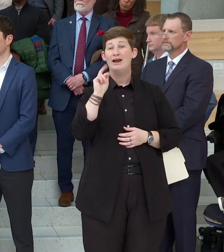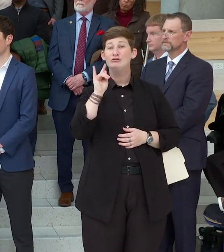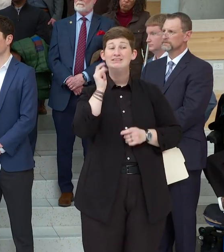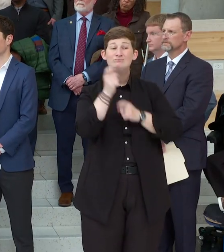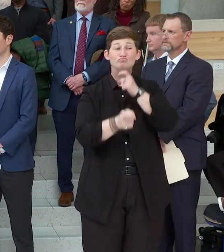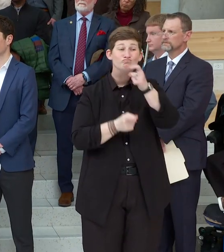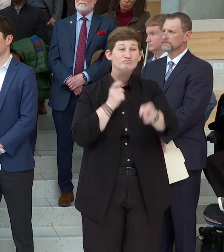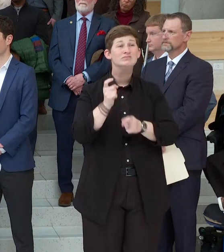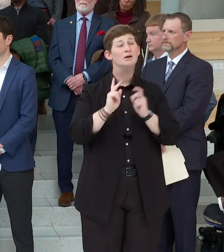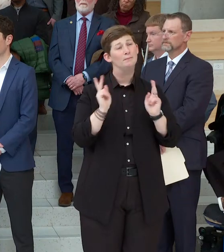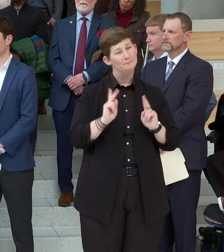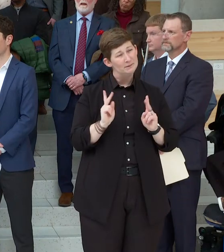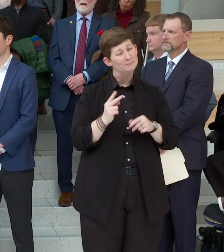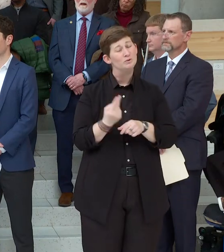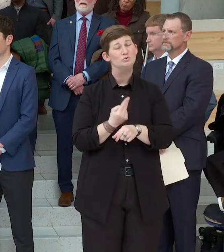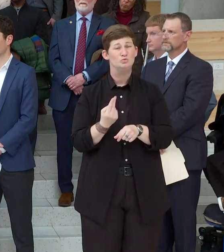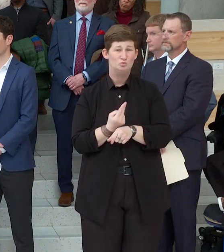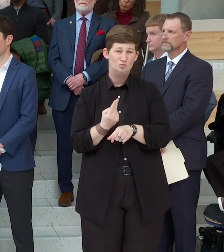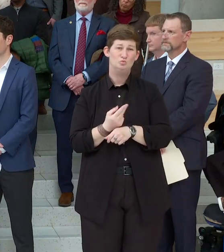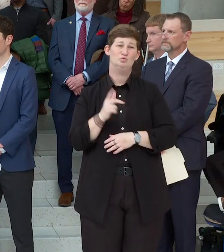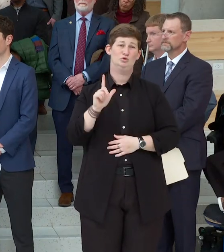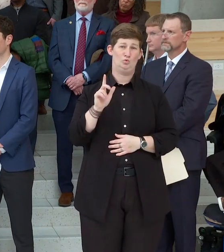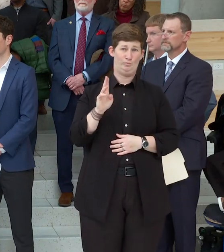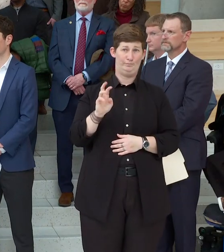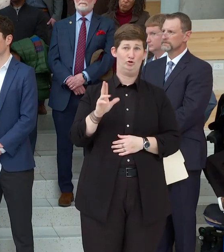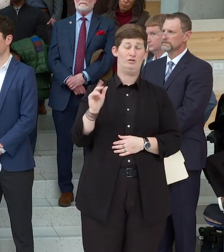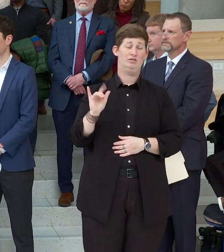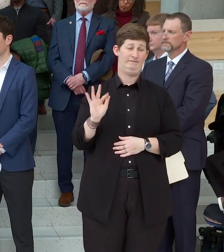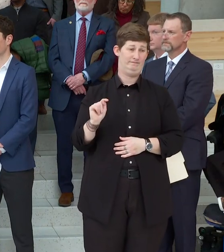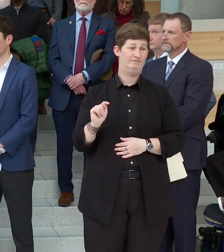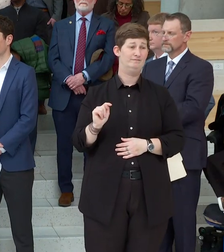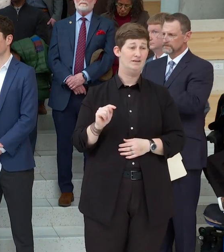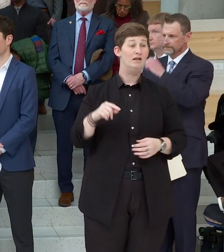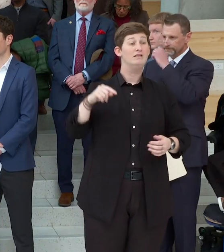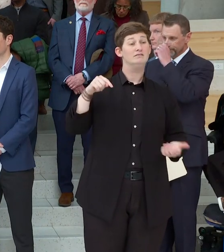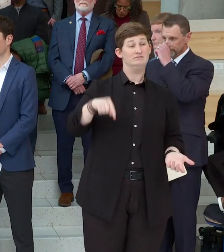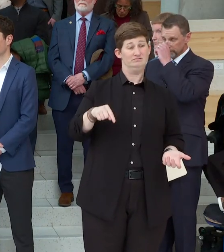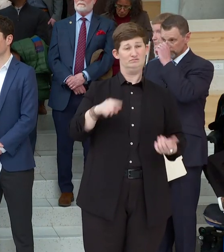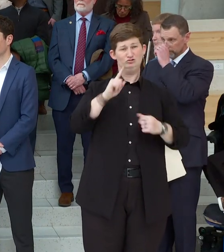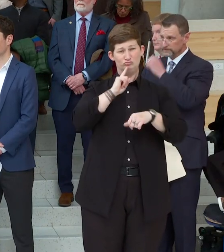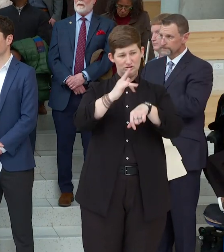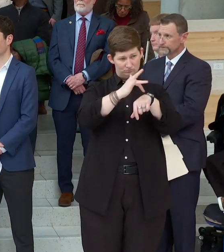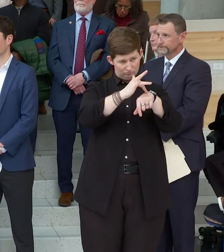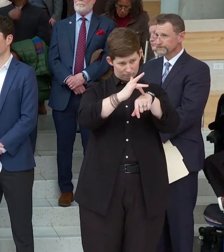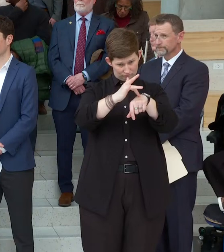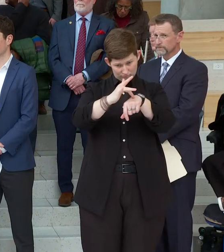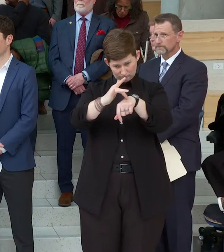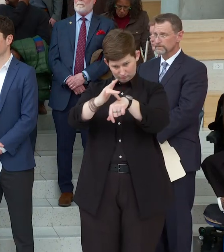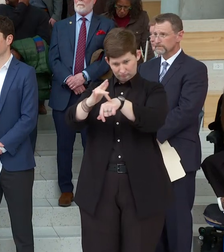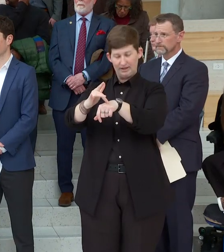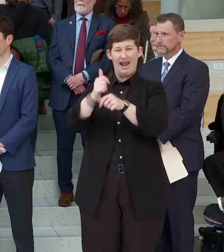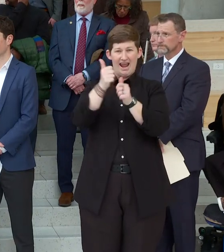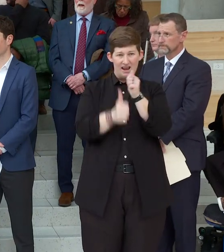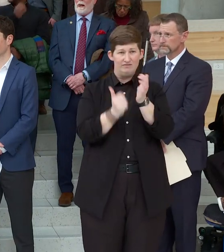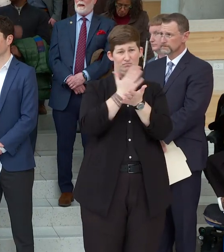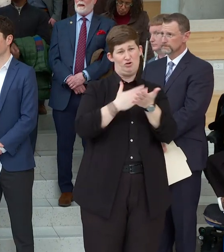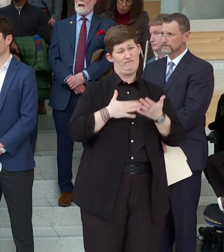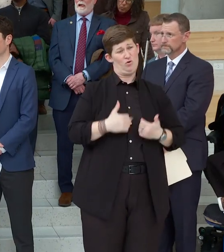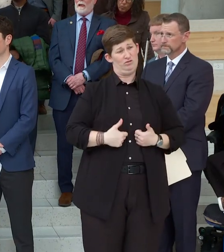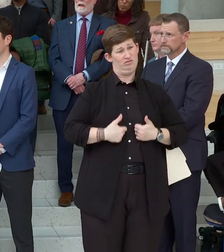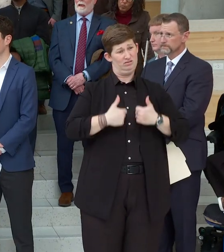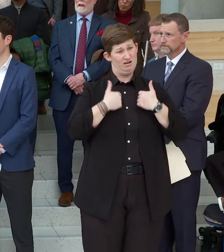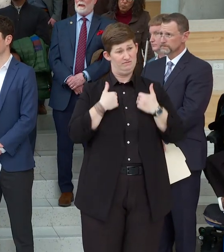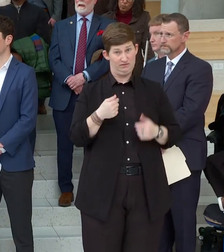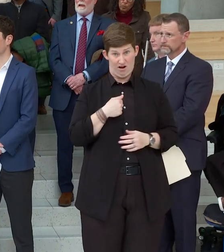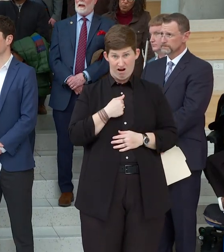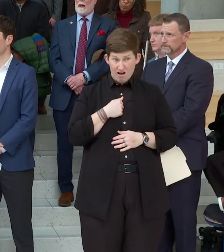Lyft. This touches every facet of everybody's lives. I depend on Uber and Lyft for